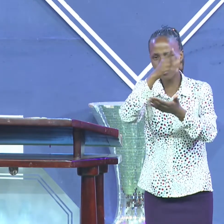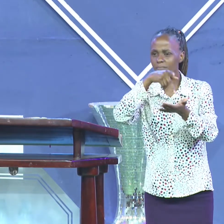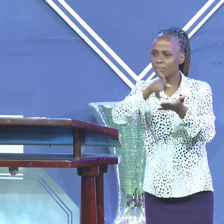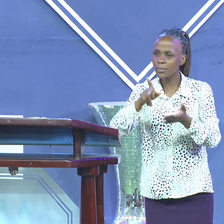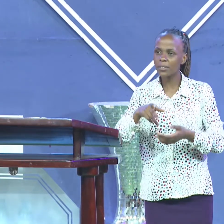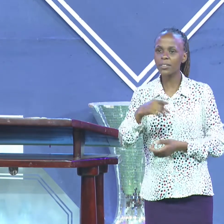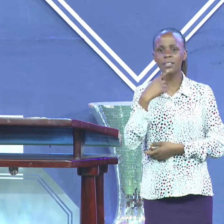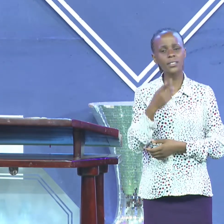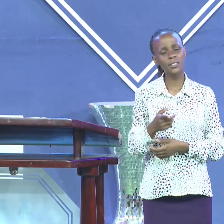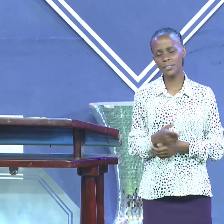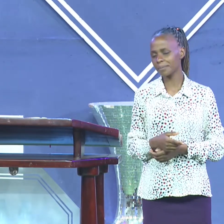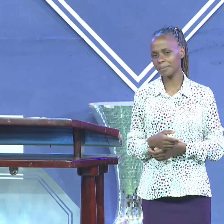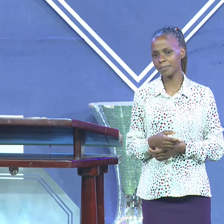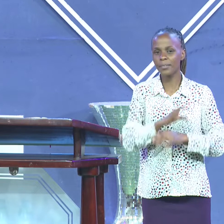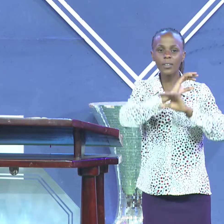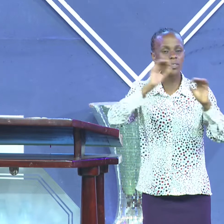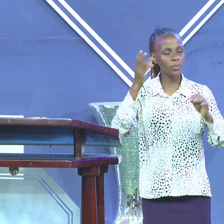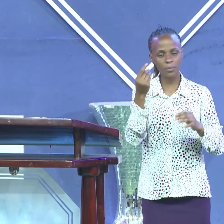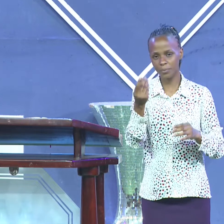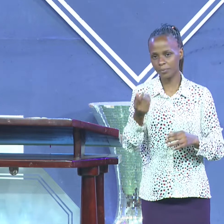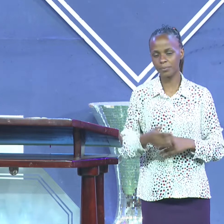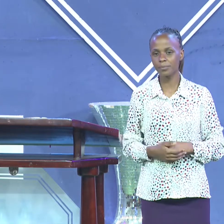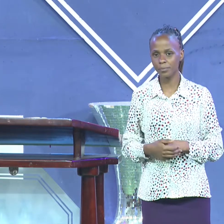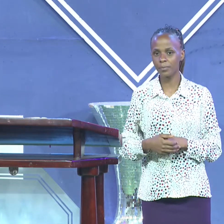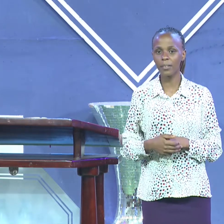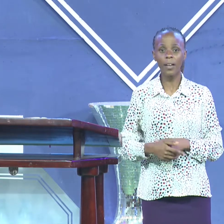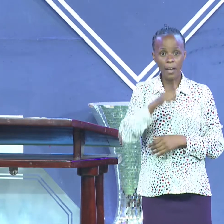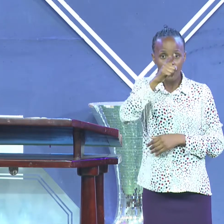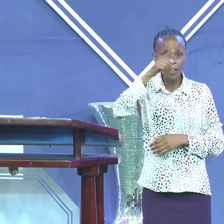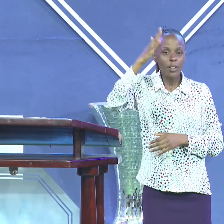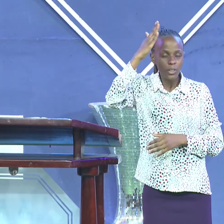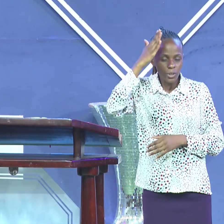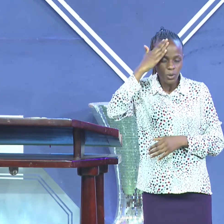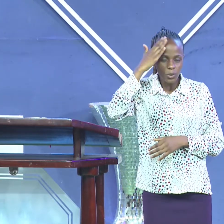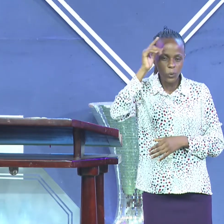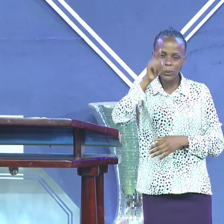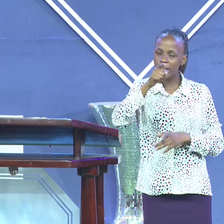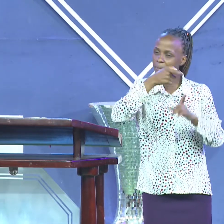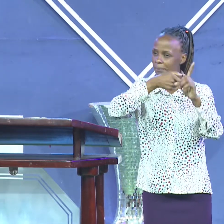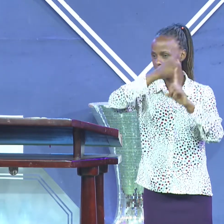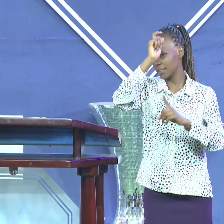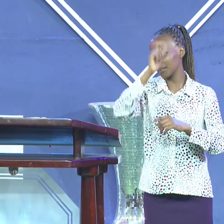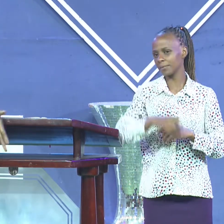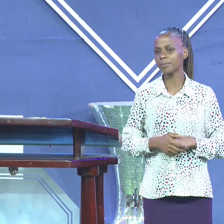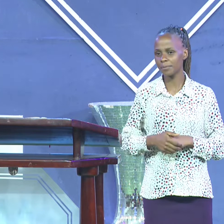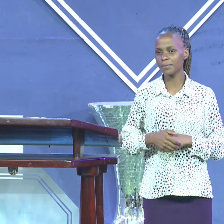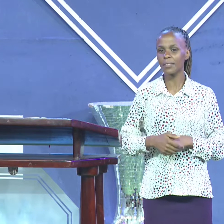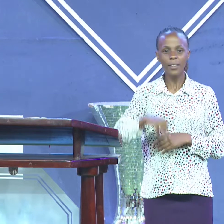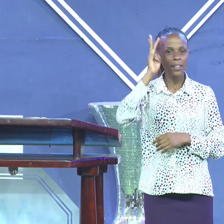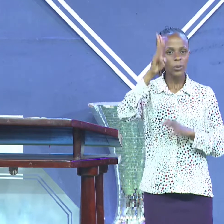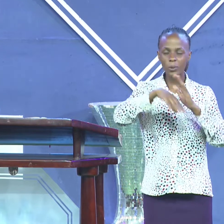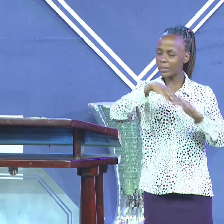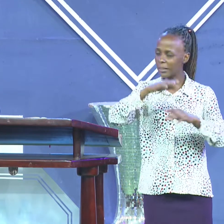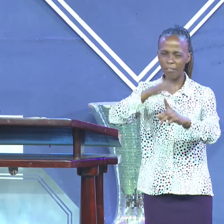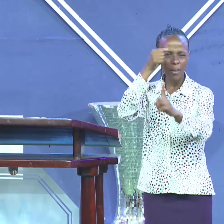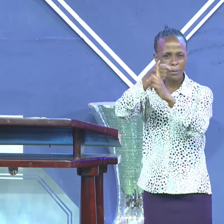paid. And they tell you there is no money. And then you know that that month, you